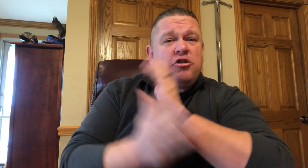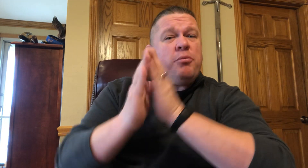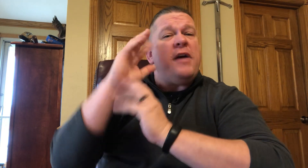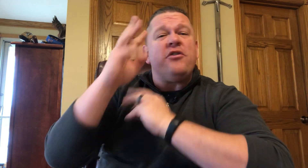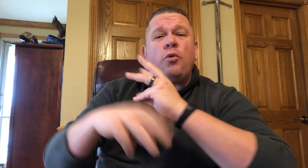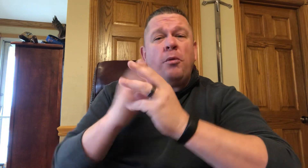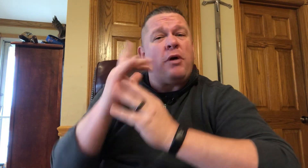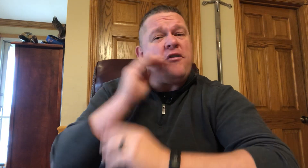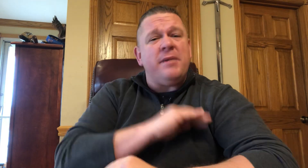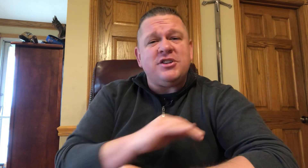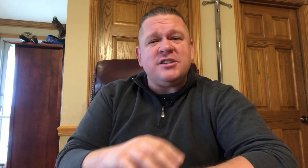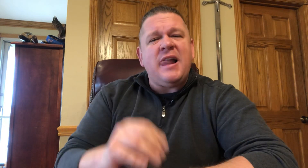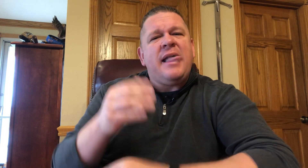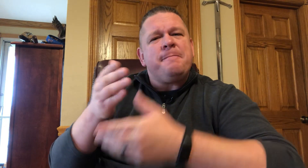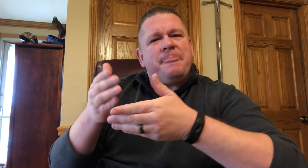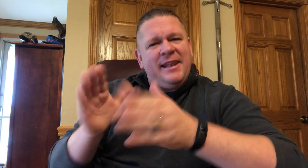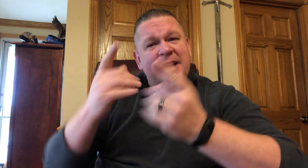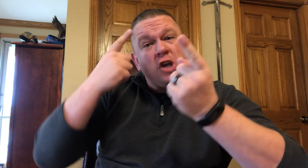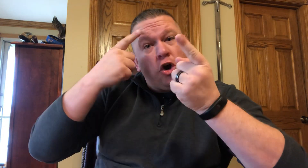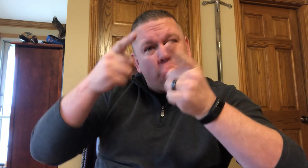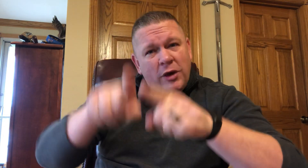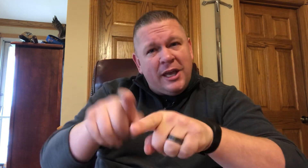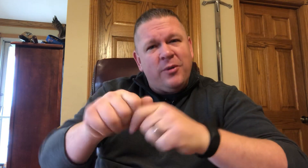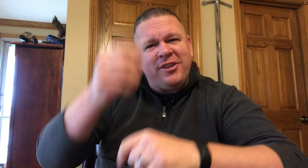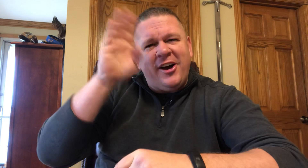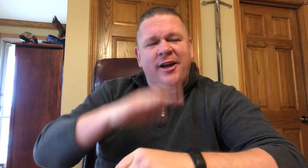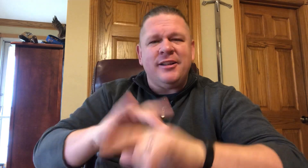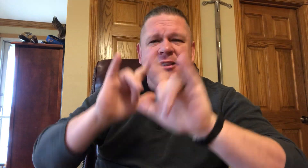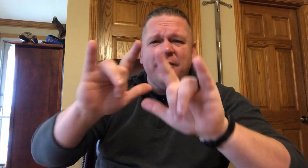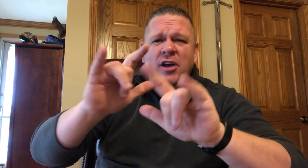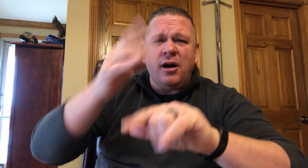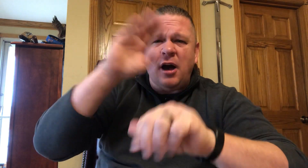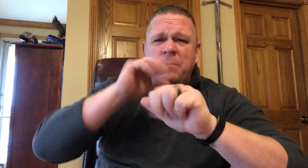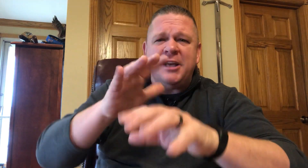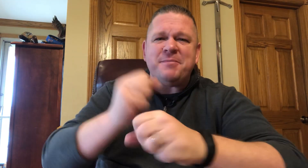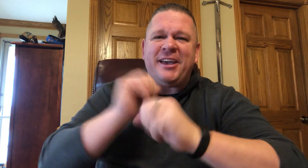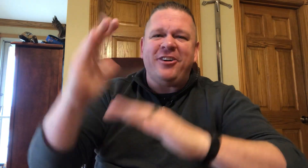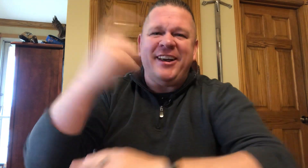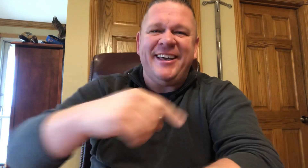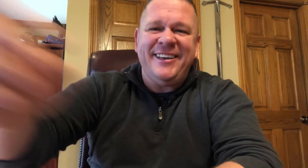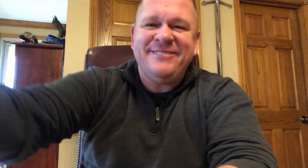pray for the world, pray for missions, and let's agree with God. Love y'all. God bless. Make it a great day.